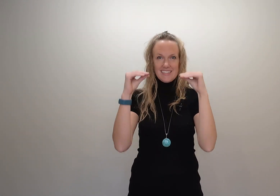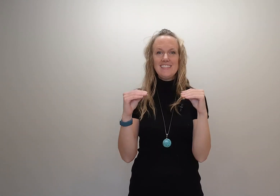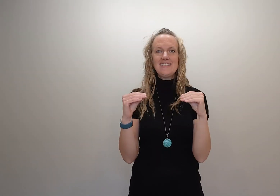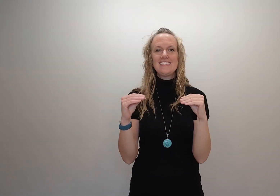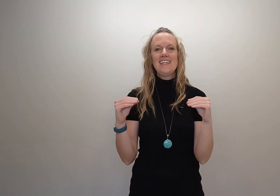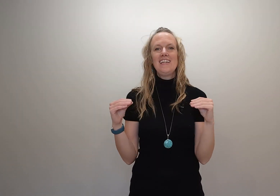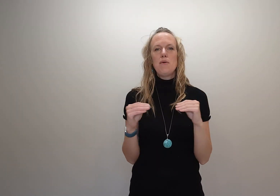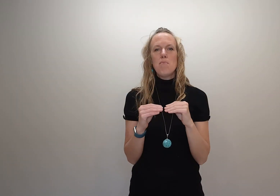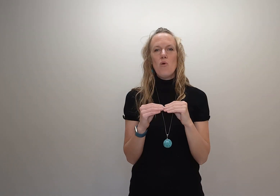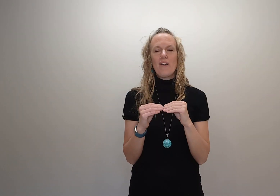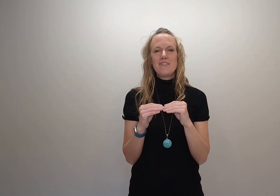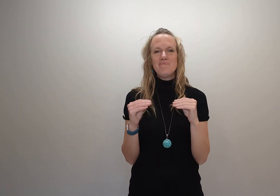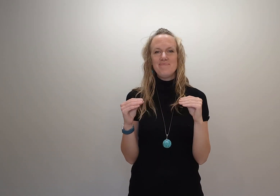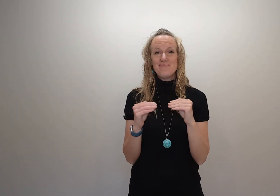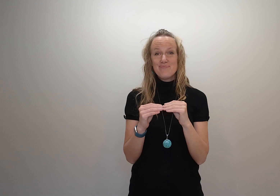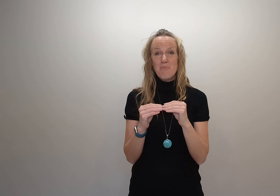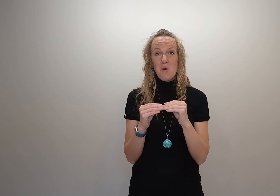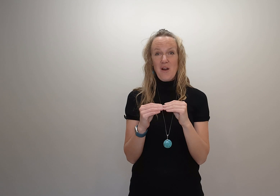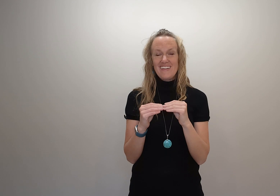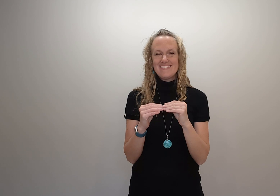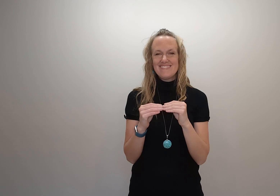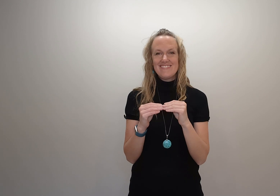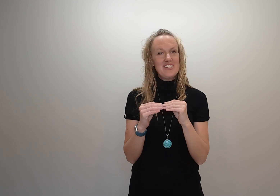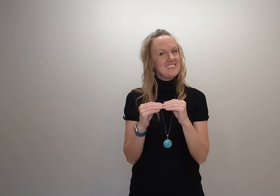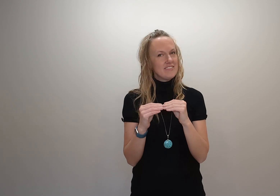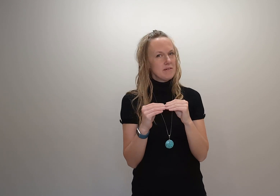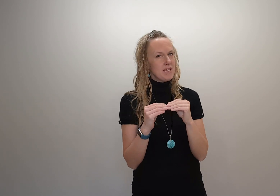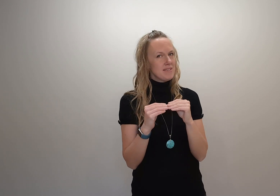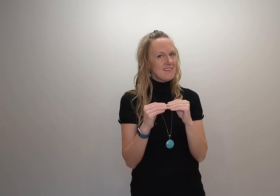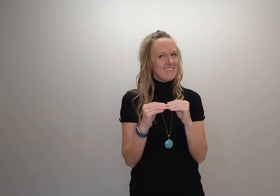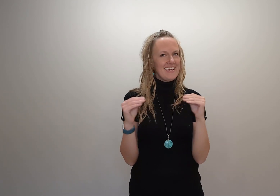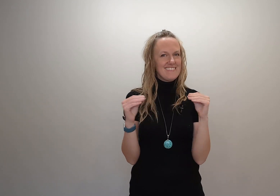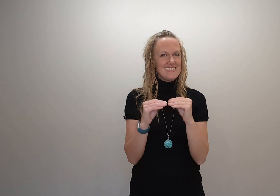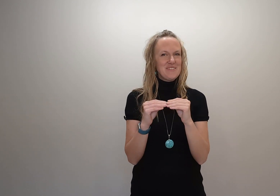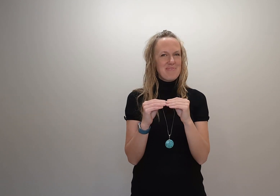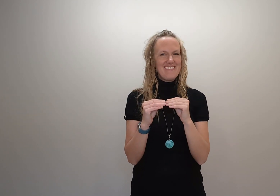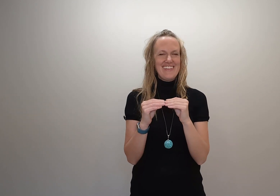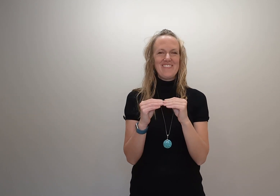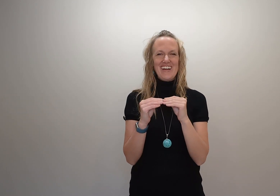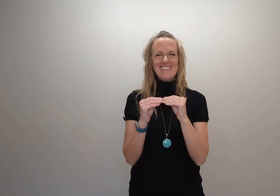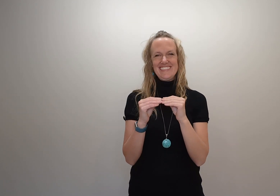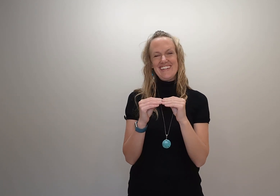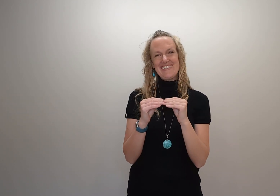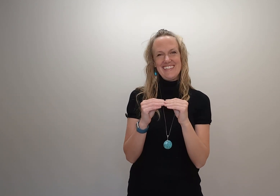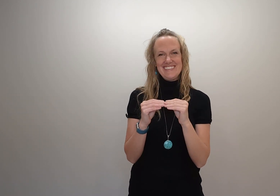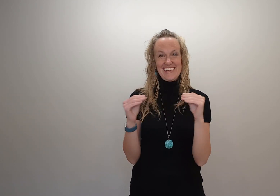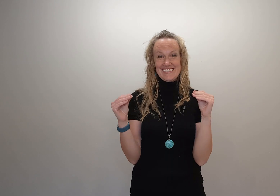this. More. More. You guys ever did baby sign language, you probably taught your kids how to